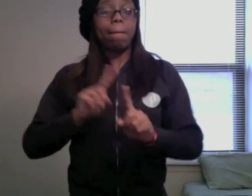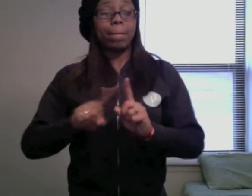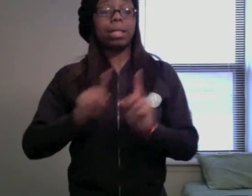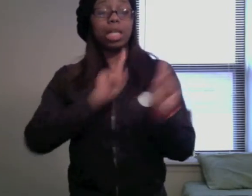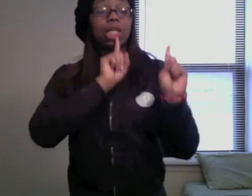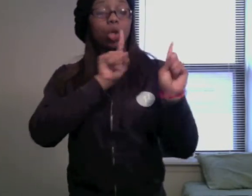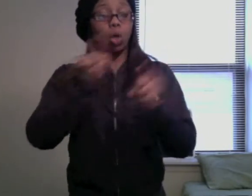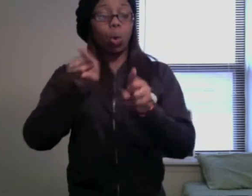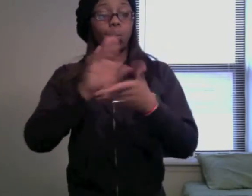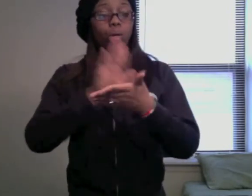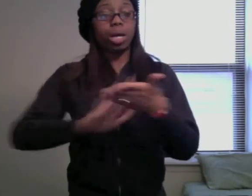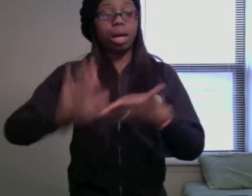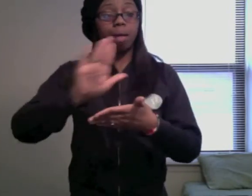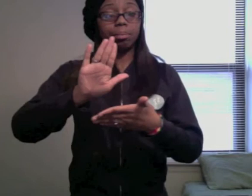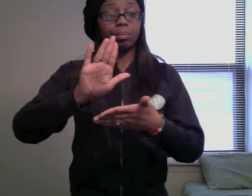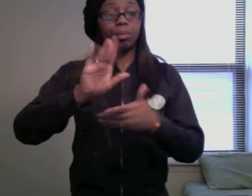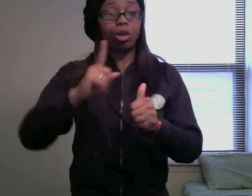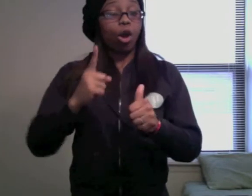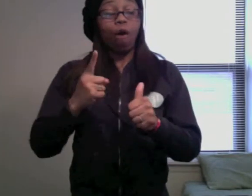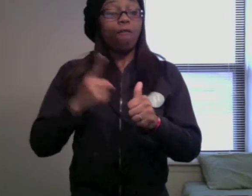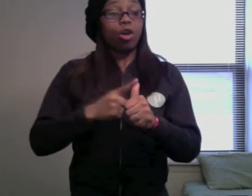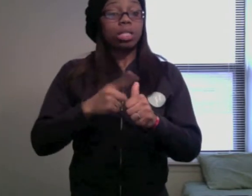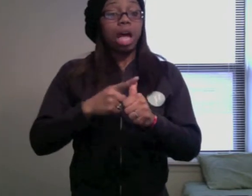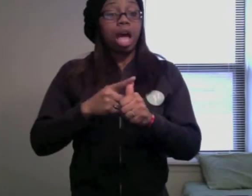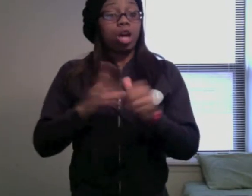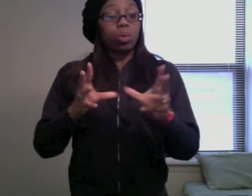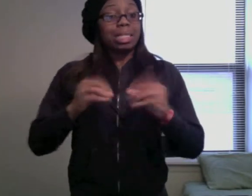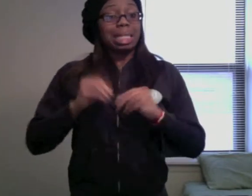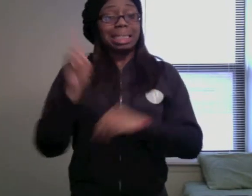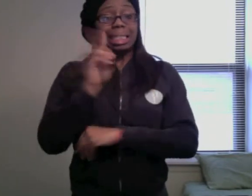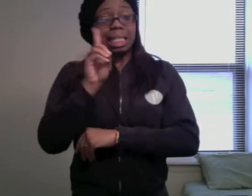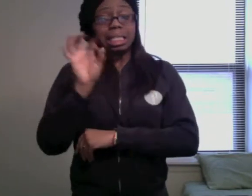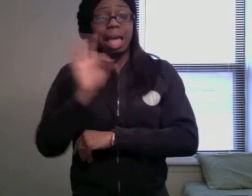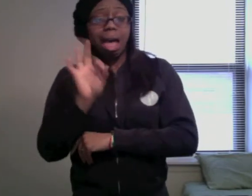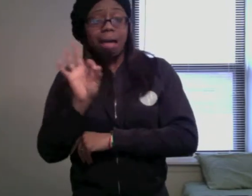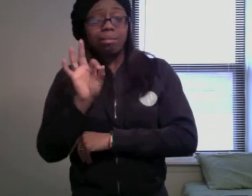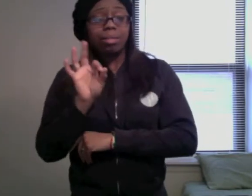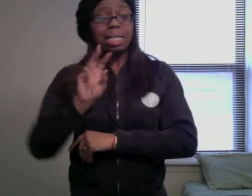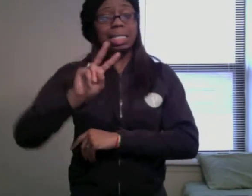first term, he received D's and F's. His second term was no better, and the dean